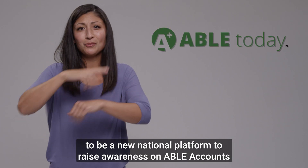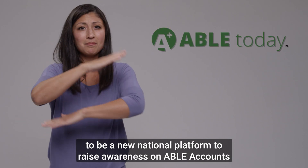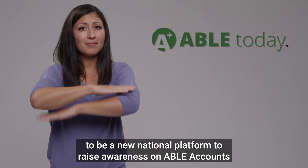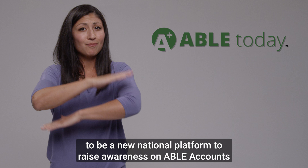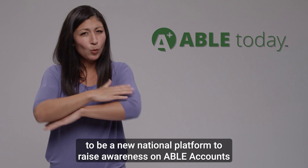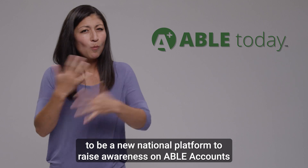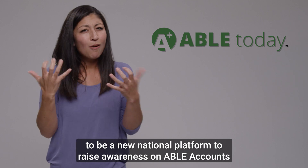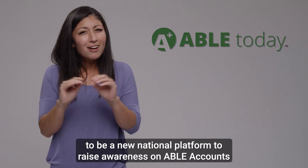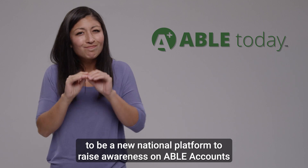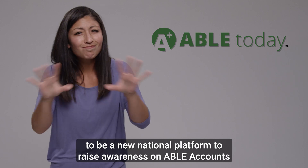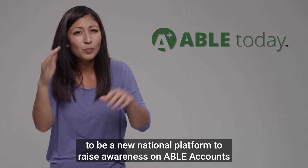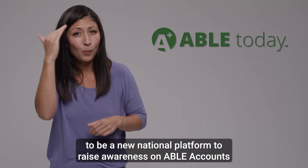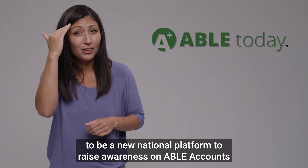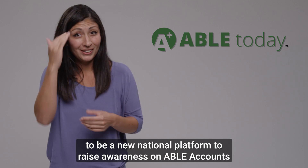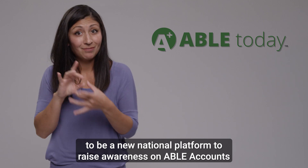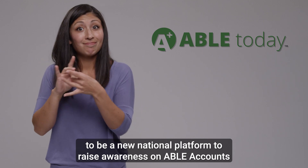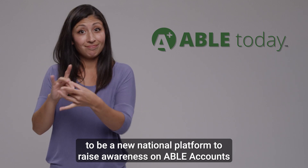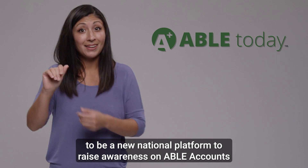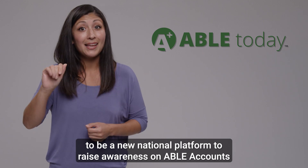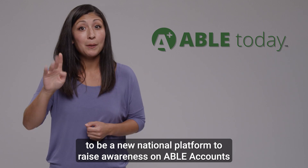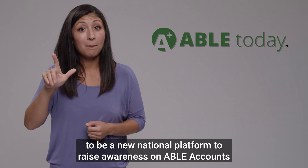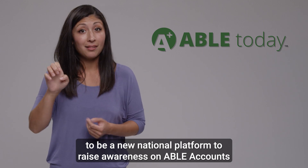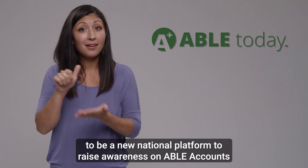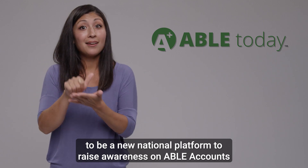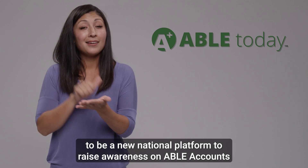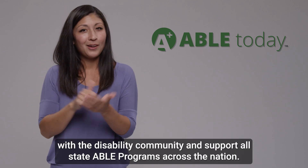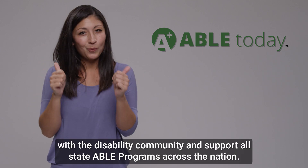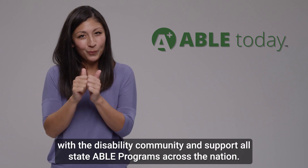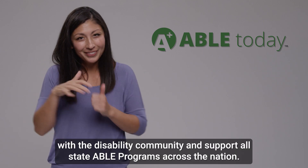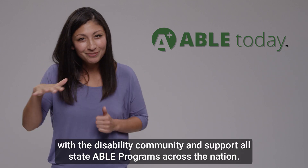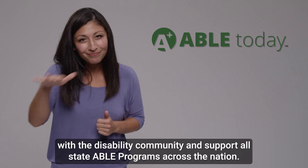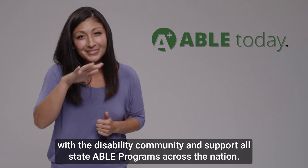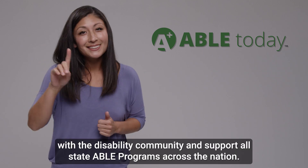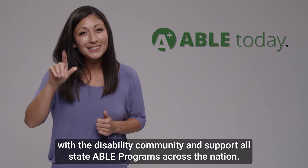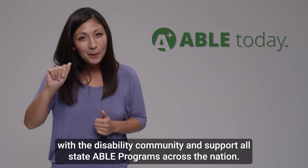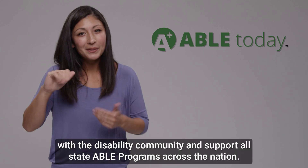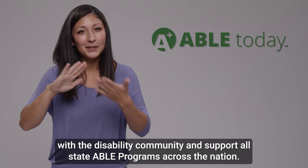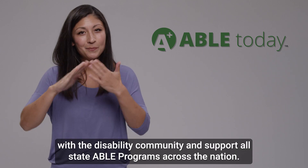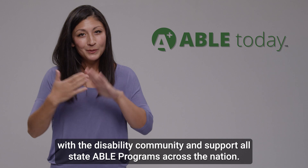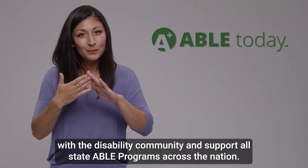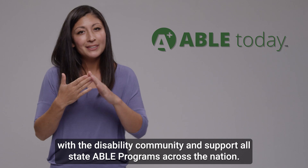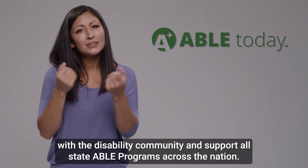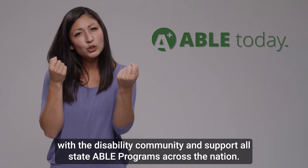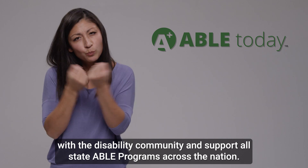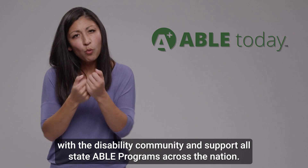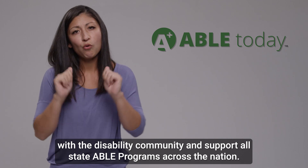new national platform to raise awareness on ABLE accounts with the disability community and support